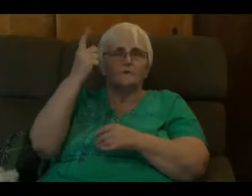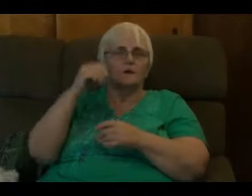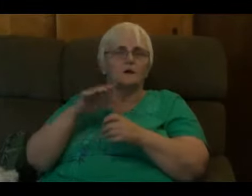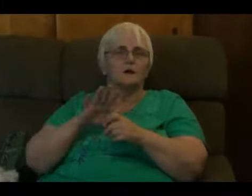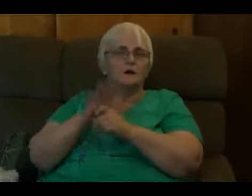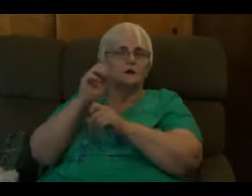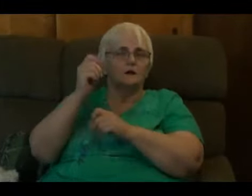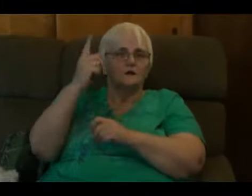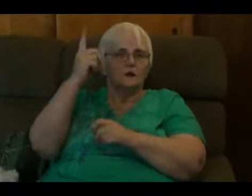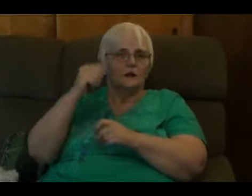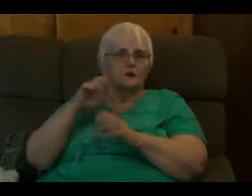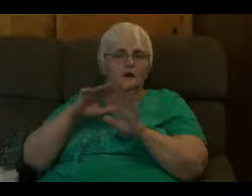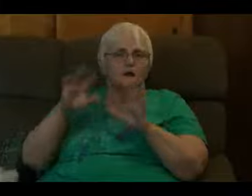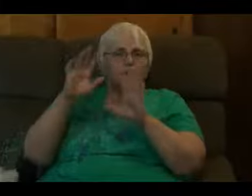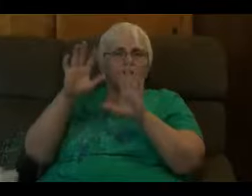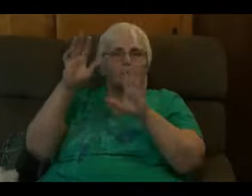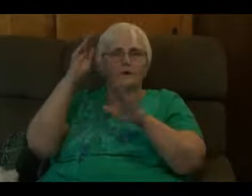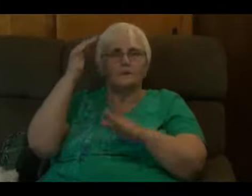that clearness of mind. You know,